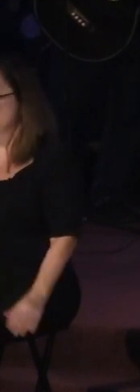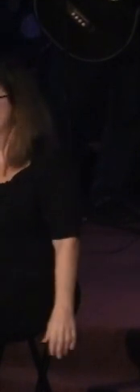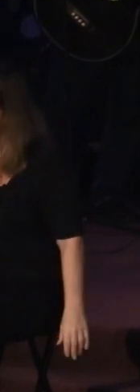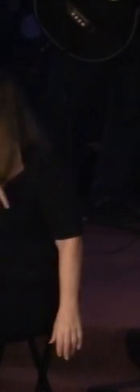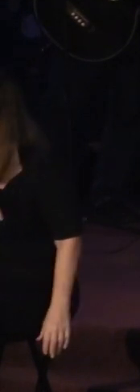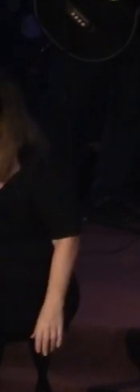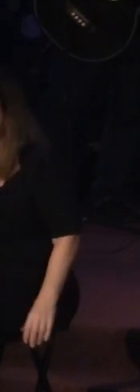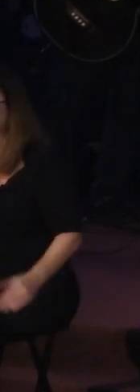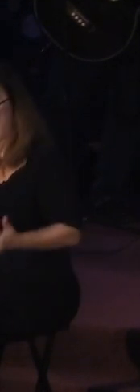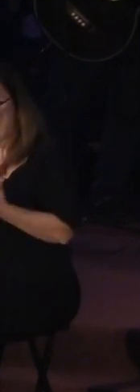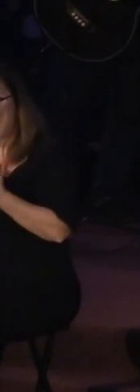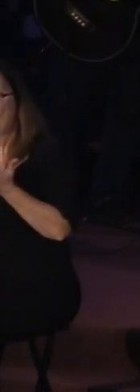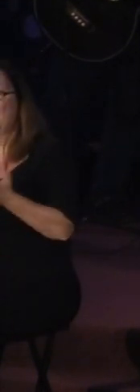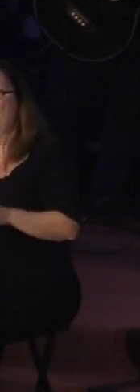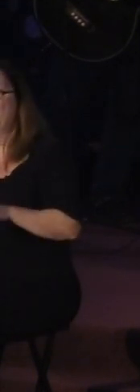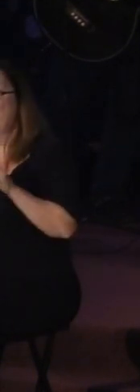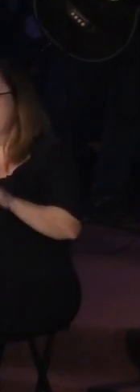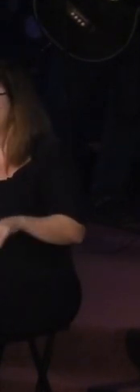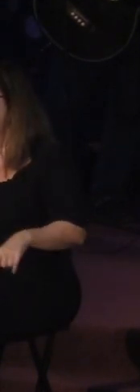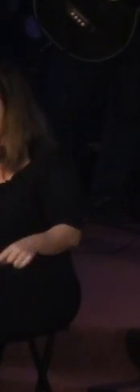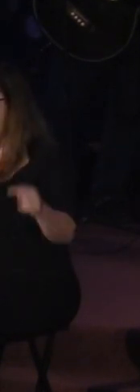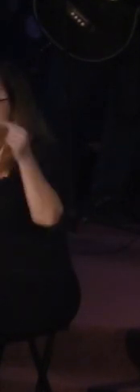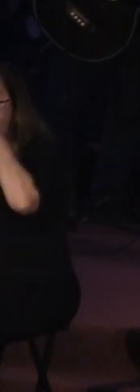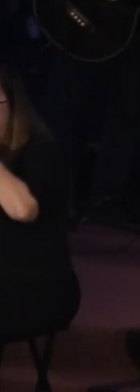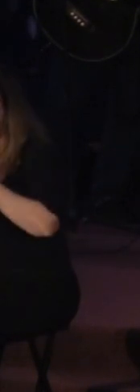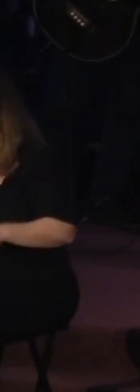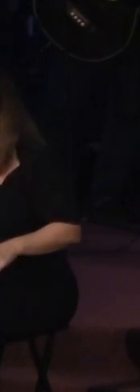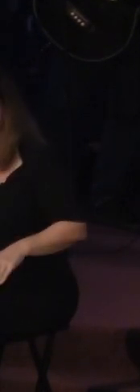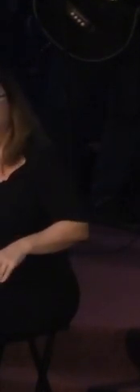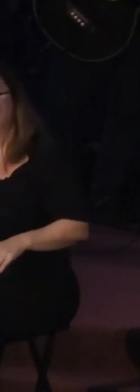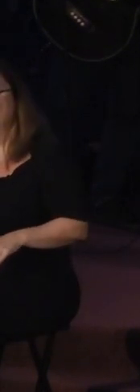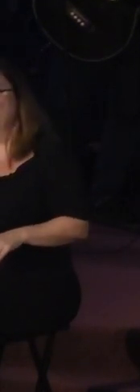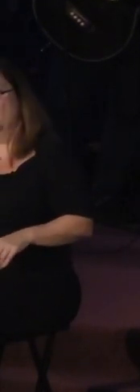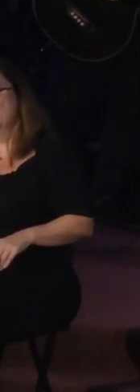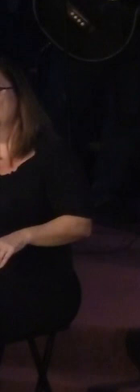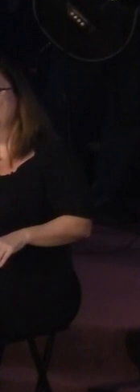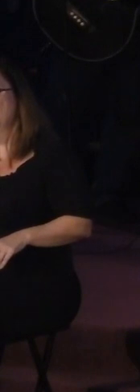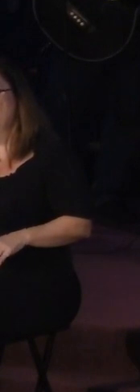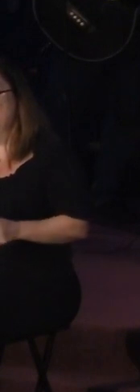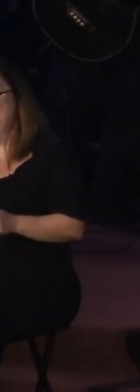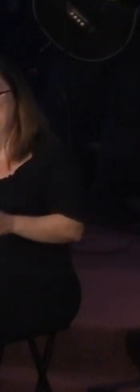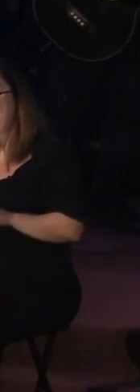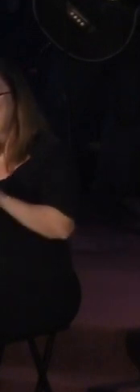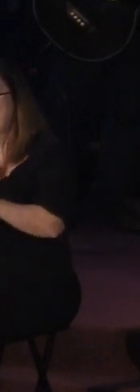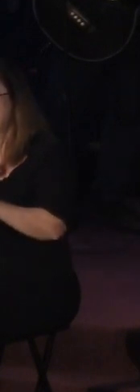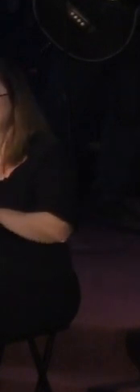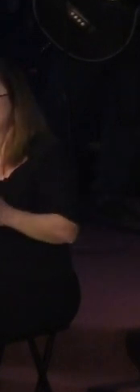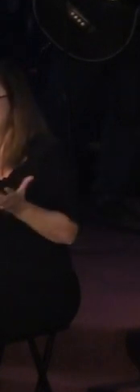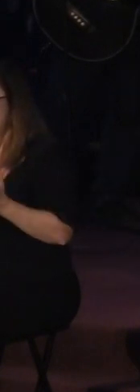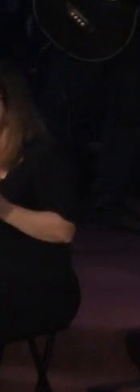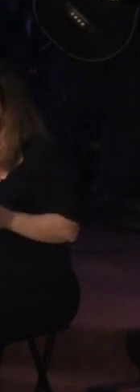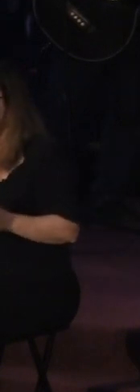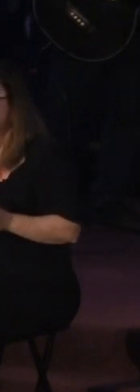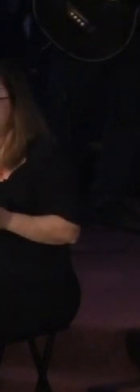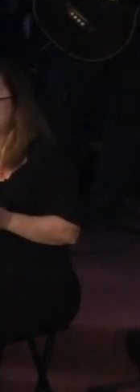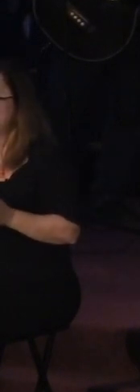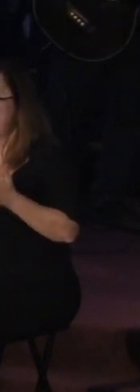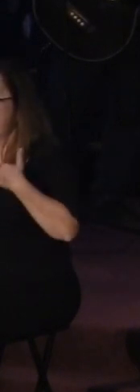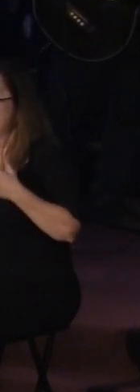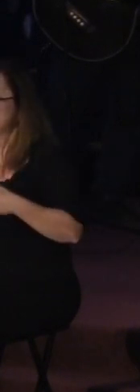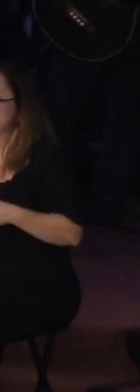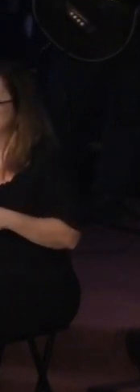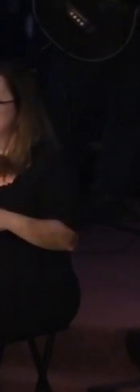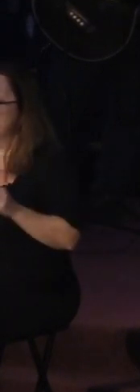It's being proven now that people just told lies. Do you not understand one of the Ten Commandments is to not bear false